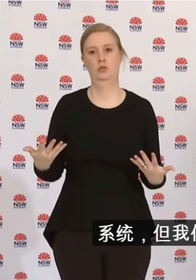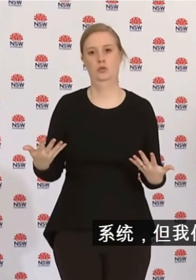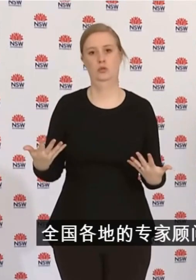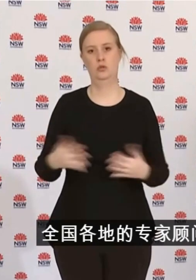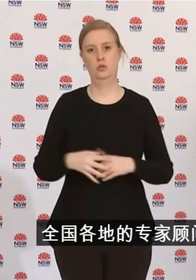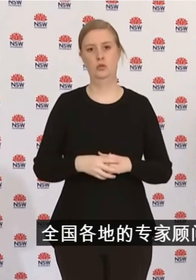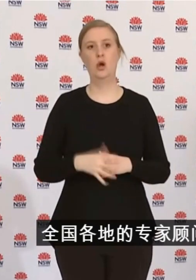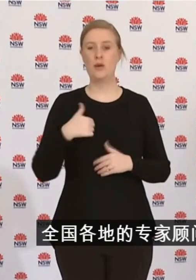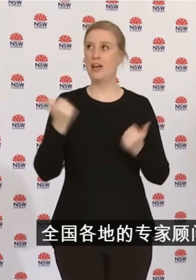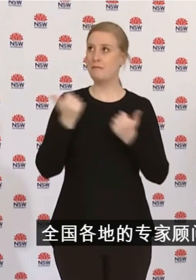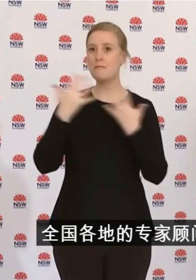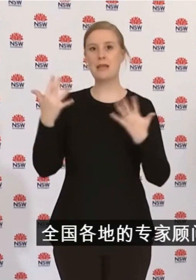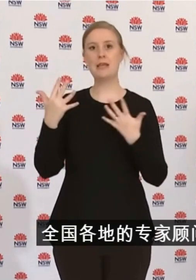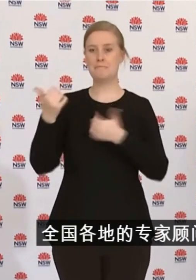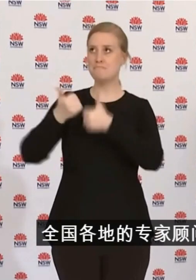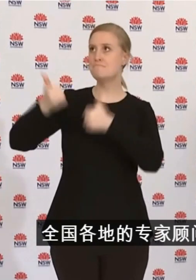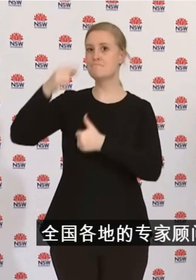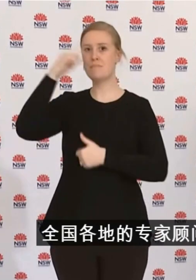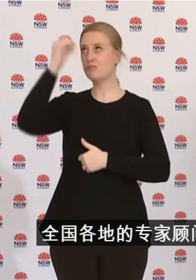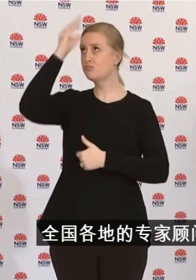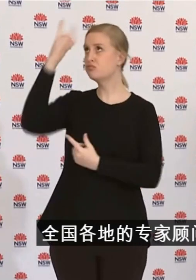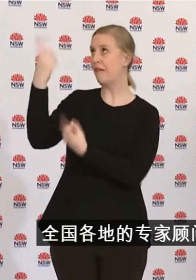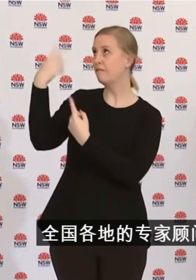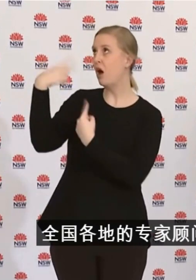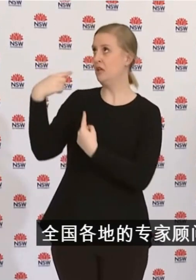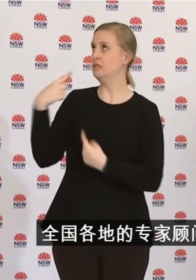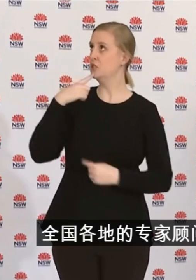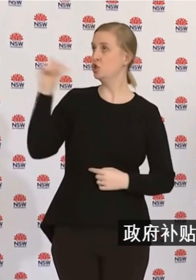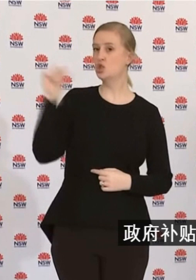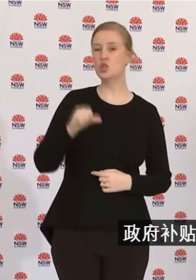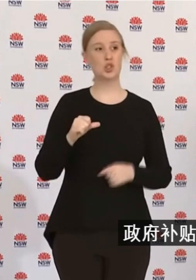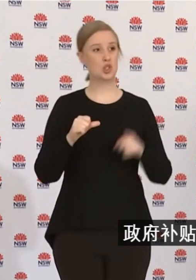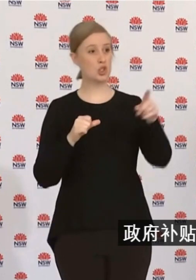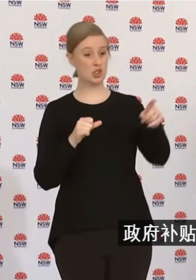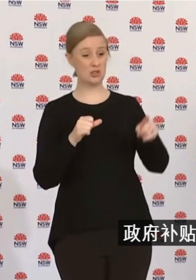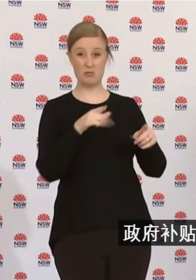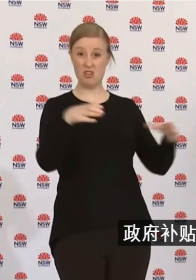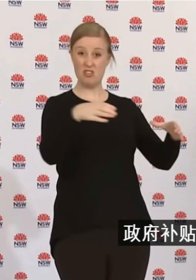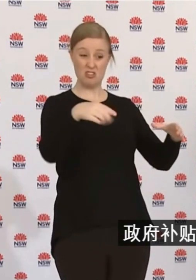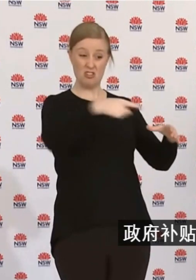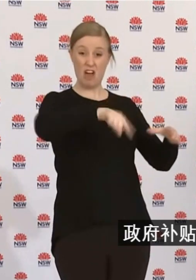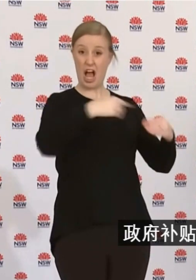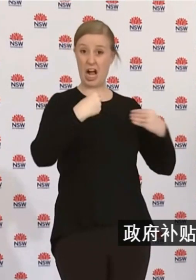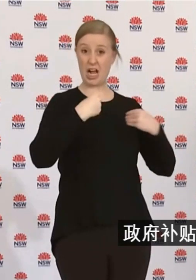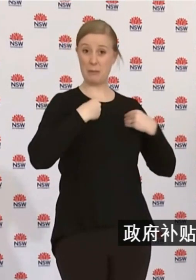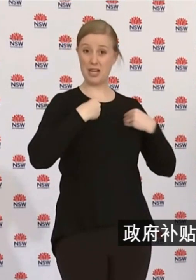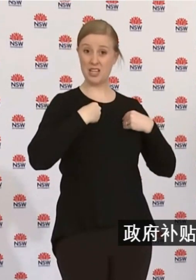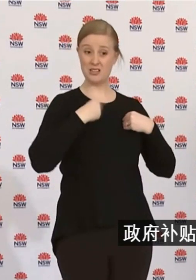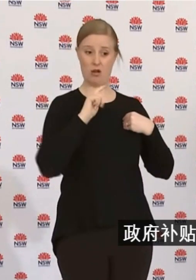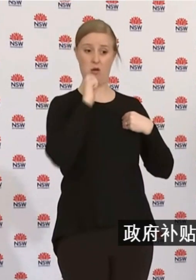we have a range of expert advisors across the country. There's a public health pathologists who get paid by the government to subsidise to use their